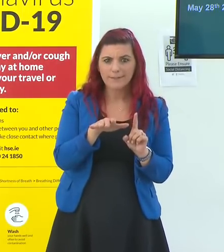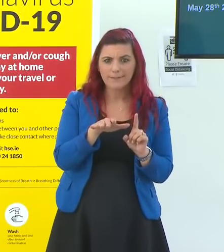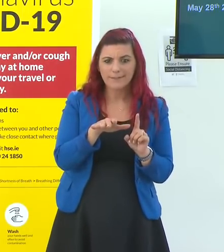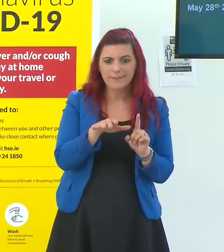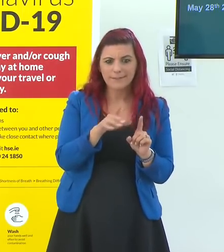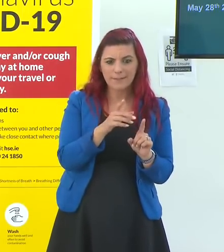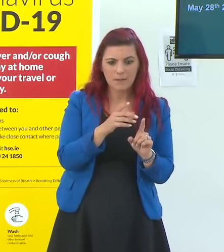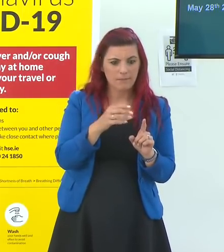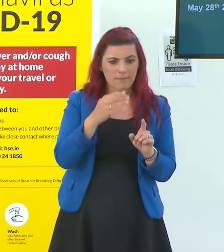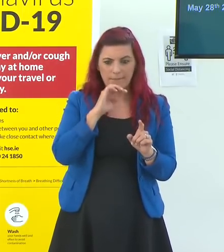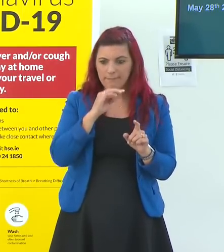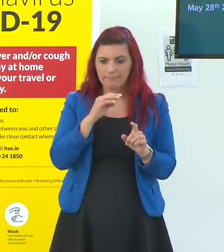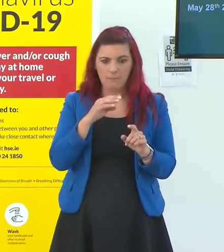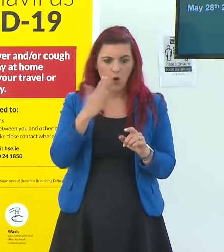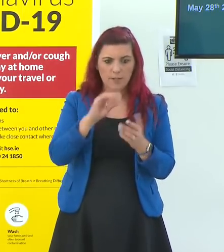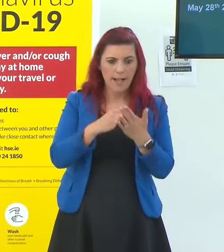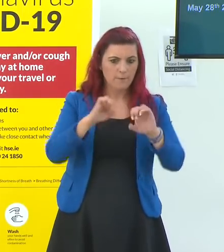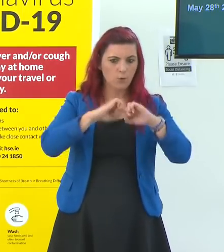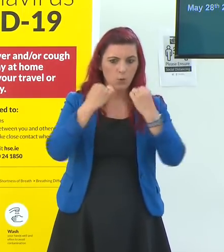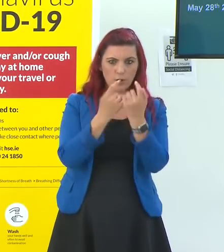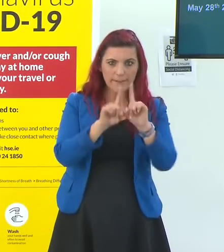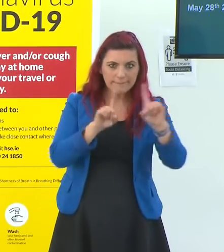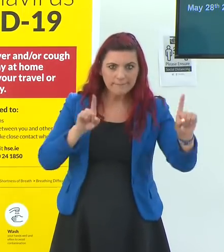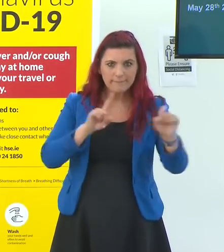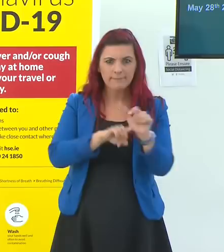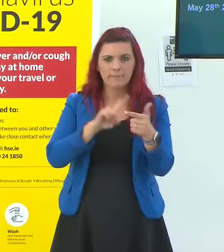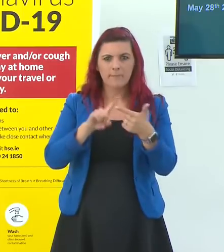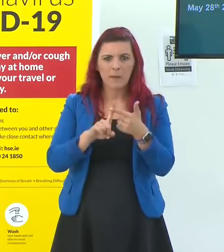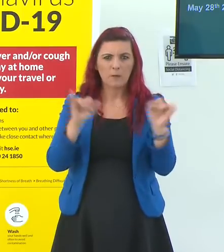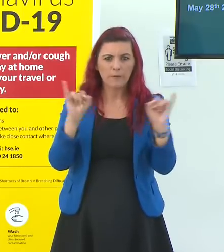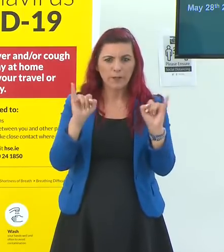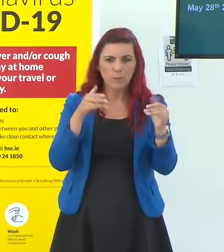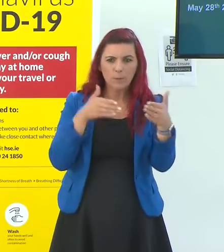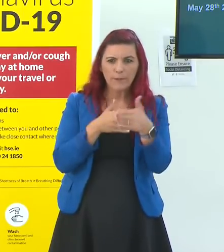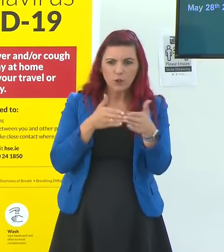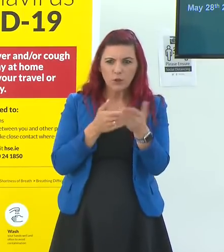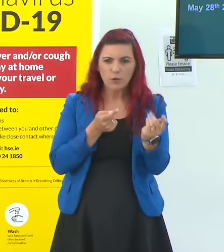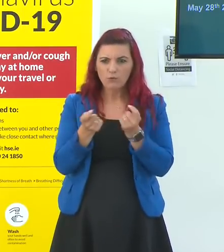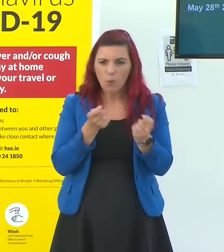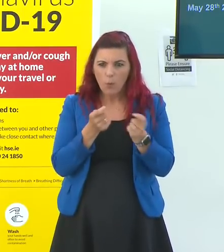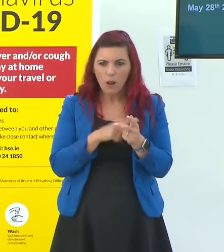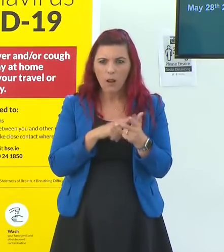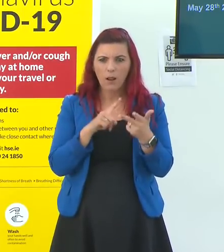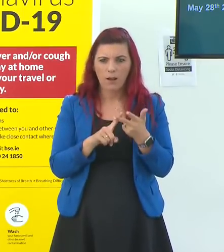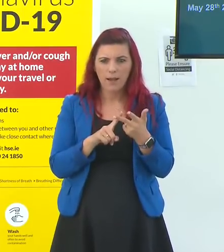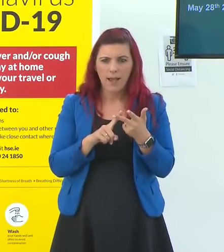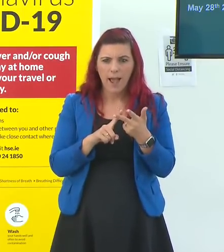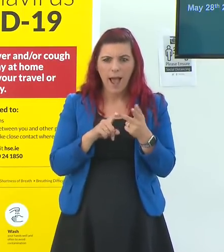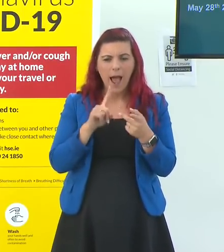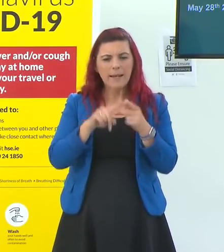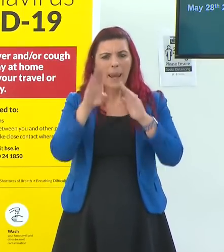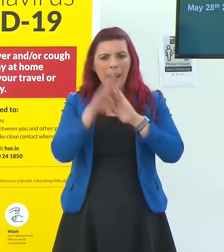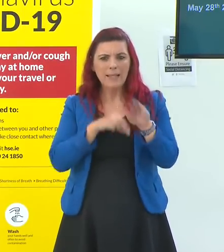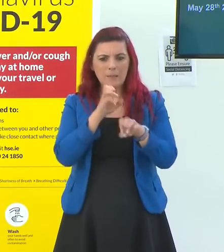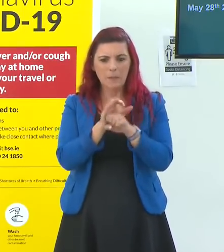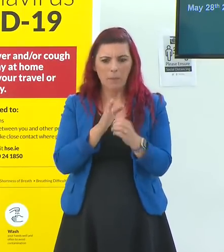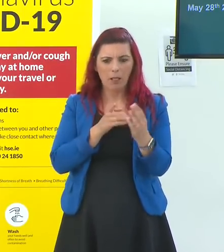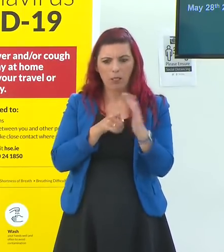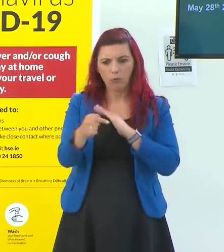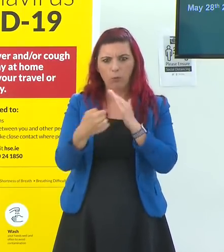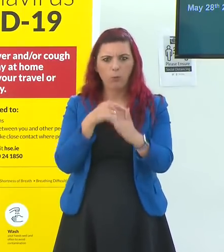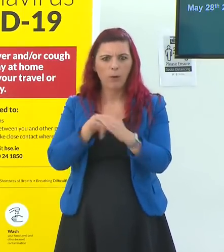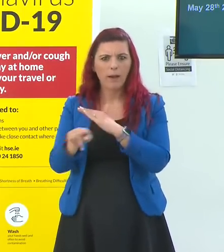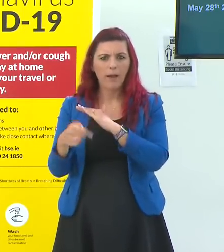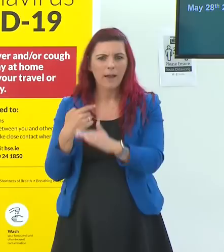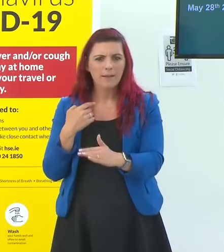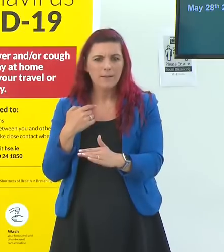distancing, demand infection prevention control measures, demand a slowing of the pace and flow through these services. But our priority at the moment